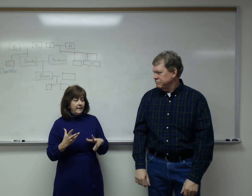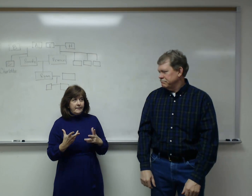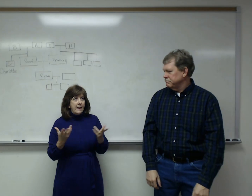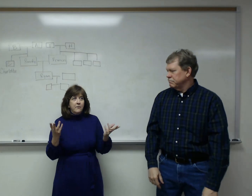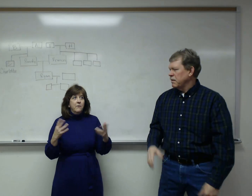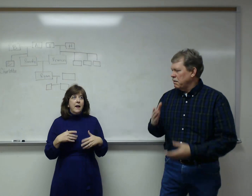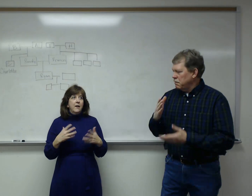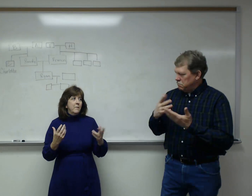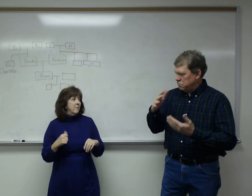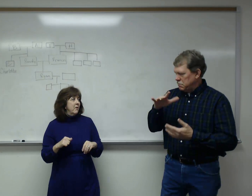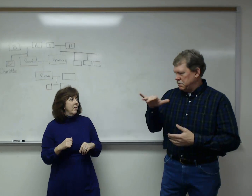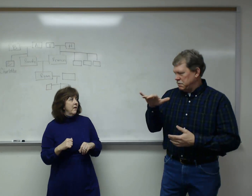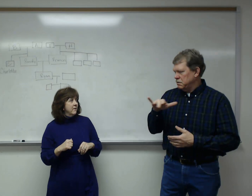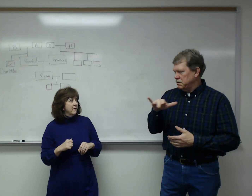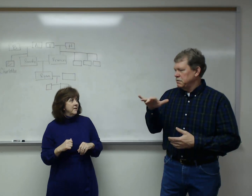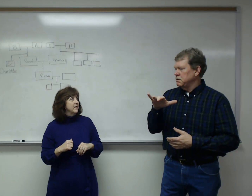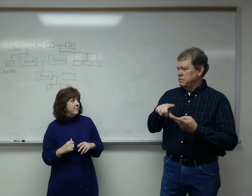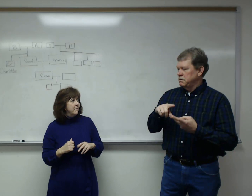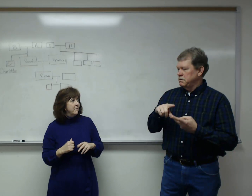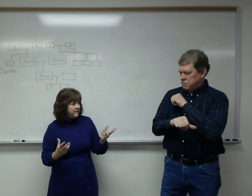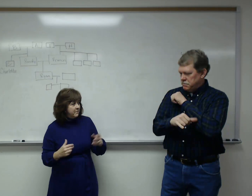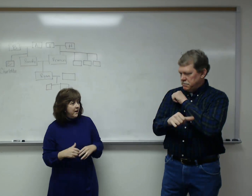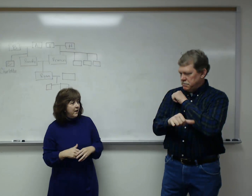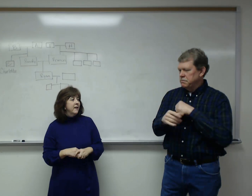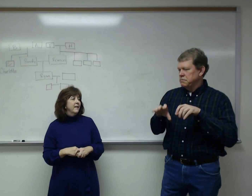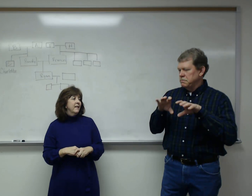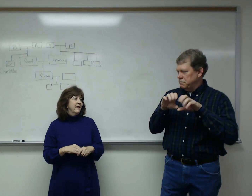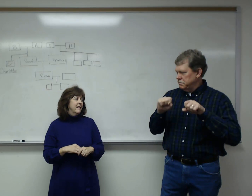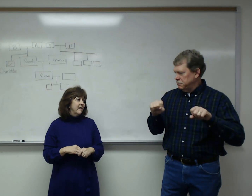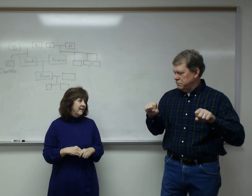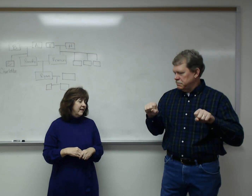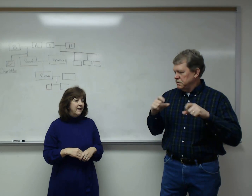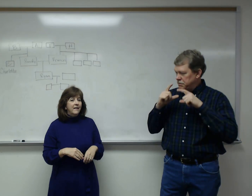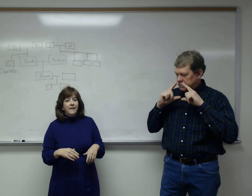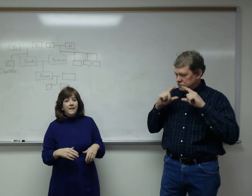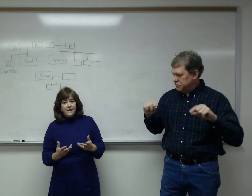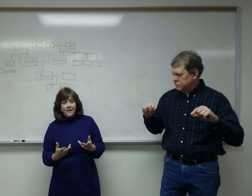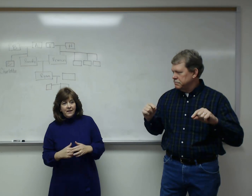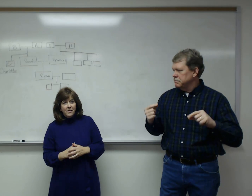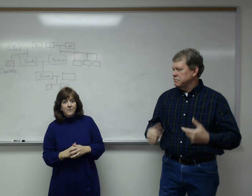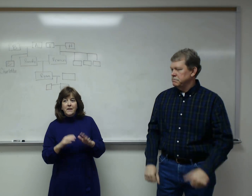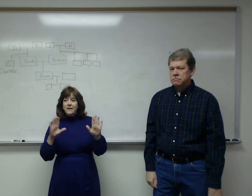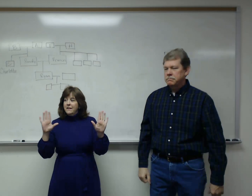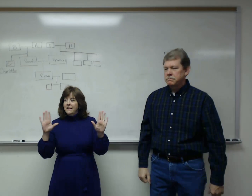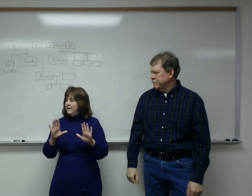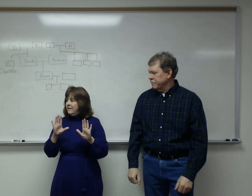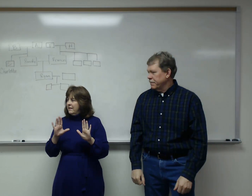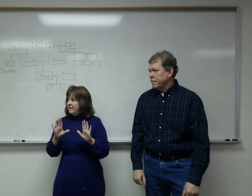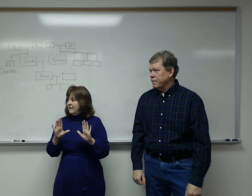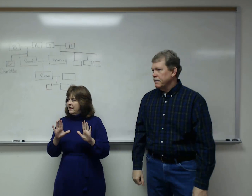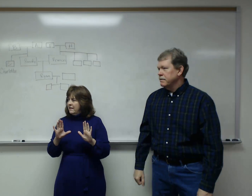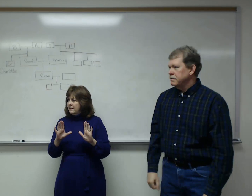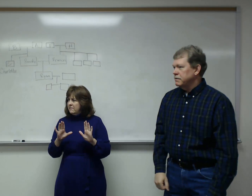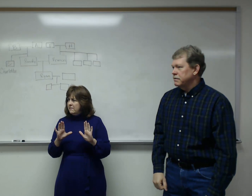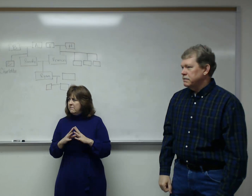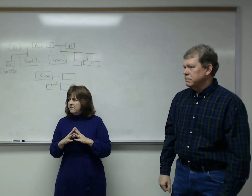I don't remember all those. Some people spell picnic. but some people don't. I've seen this before.